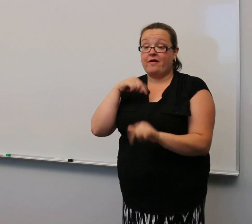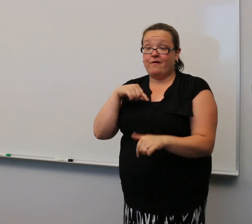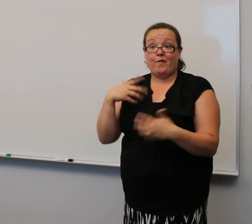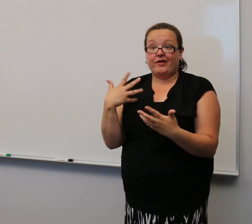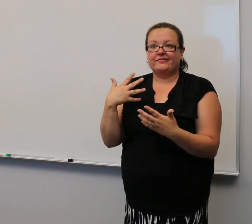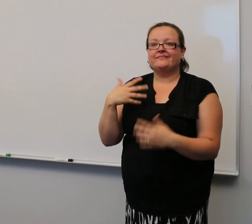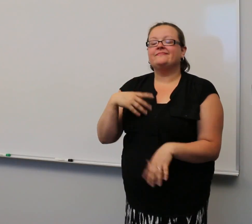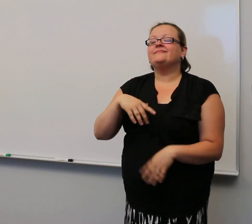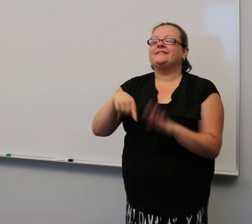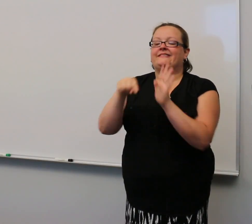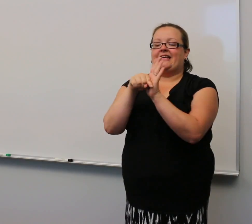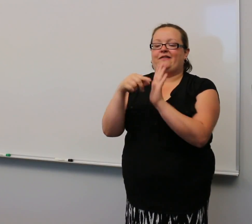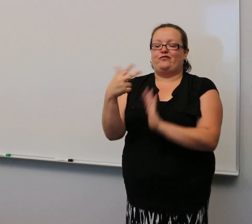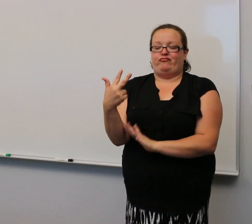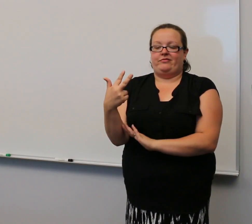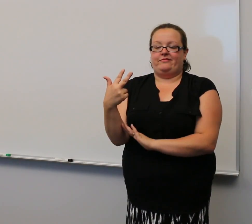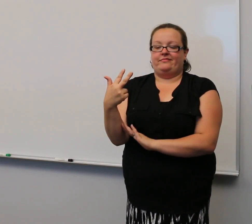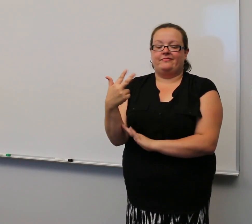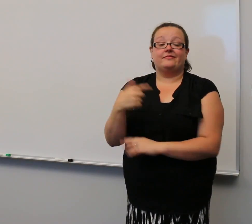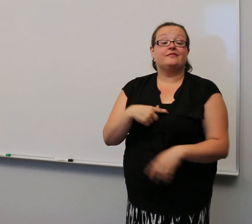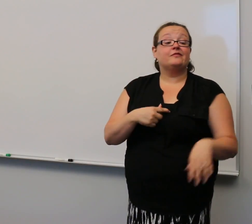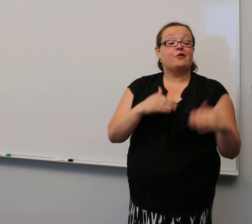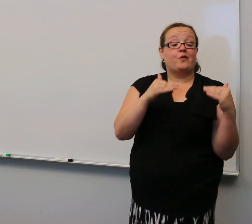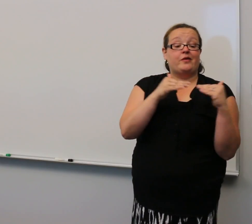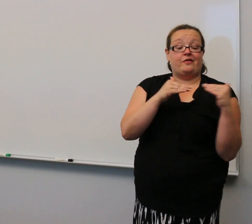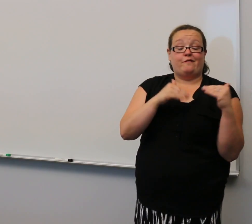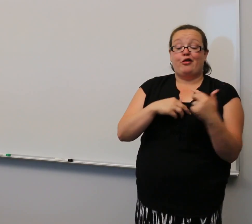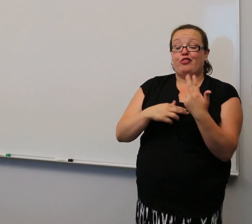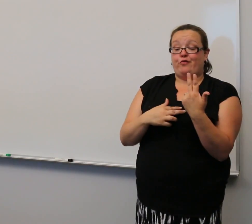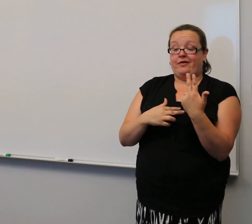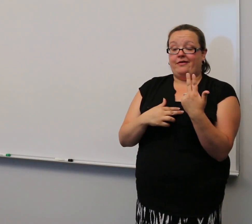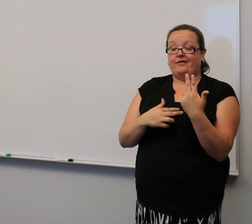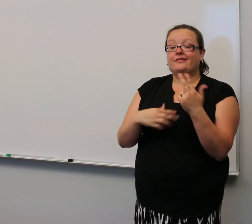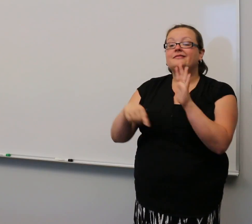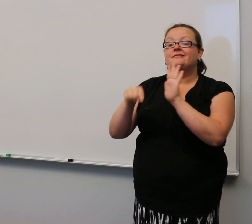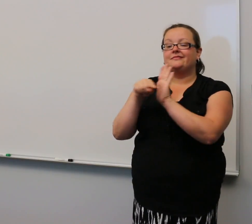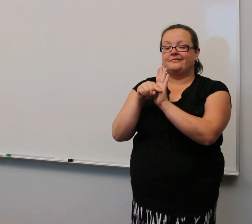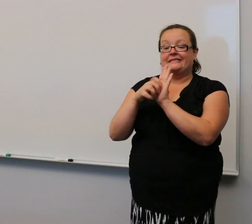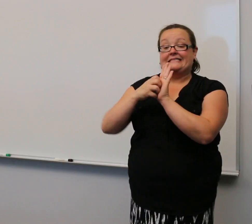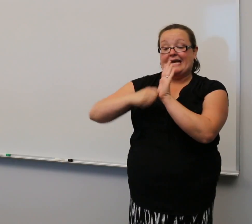would be 0. Again, I'm working down, not across, and I have one equal sign per line.